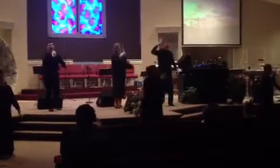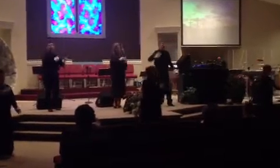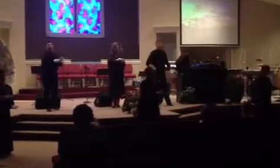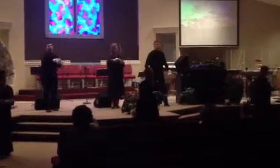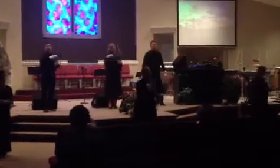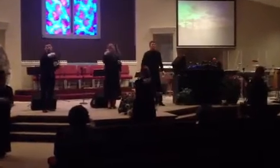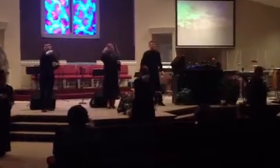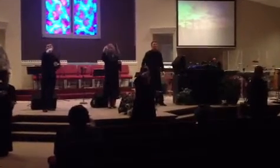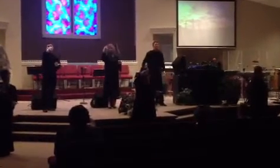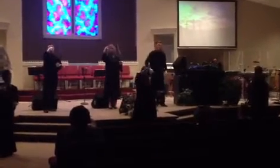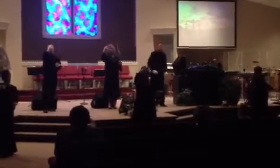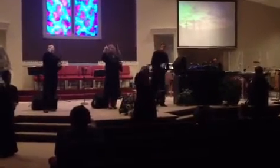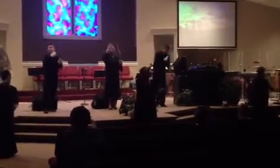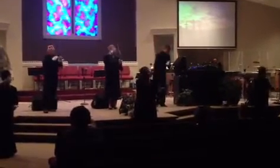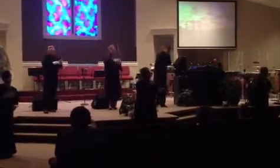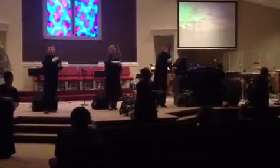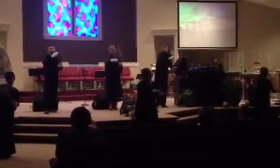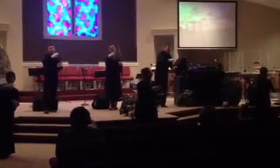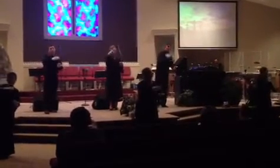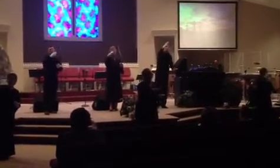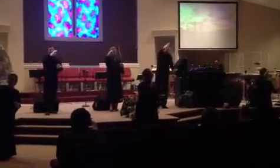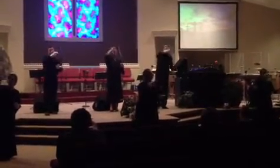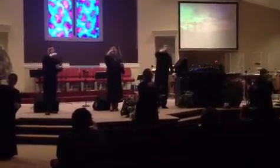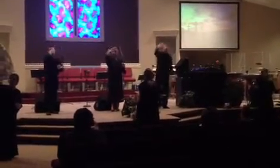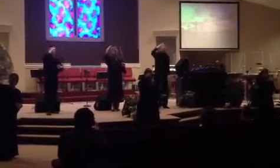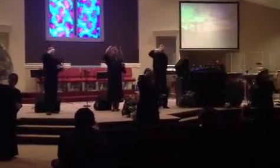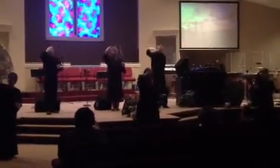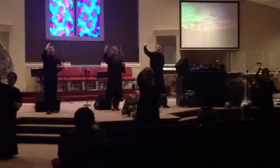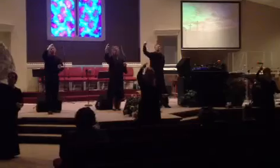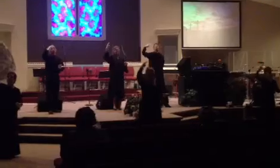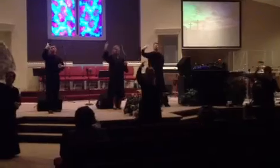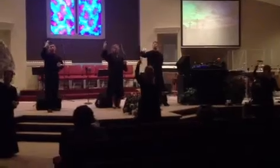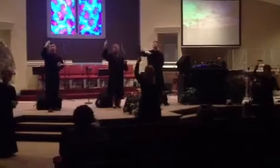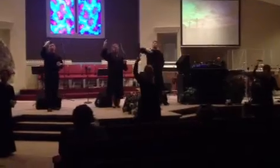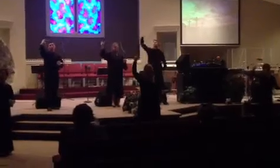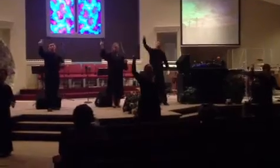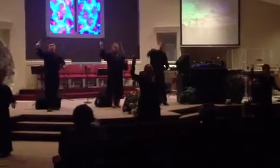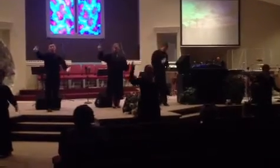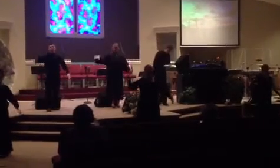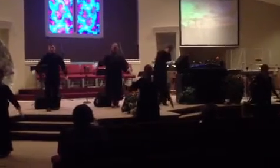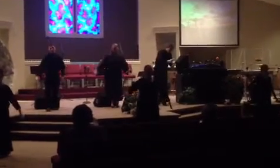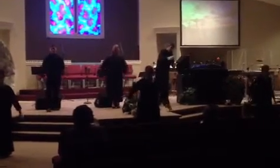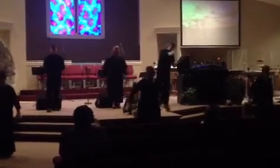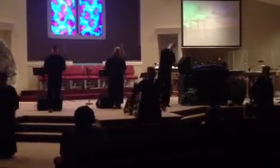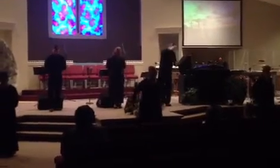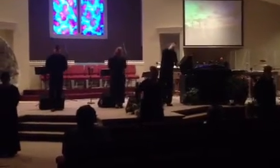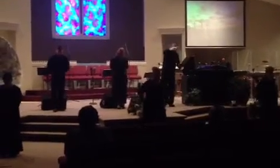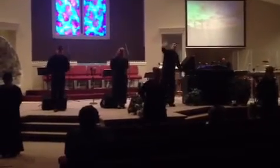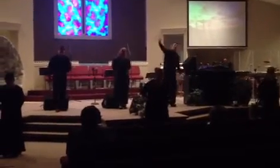holy. All I